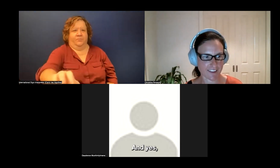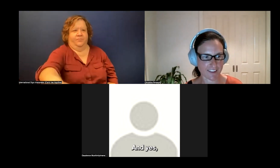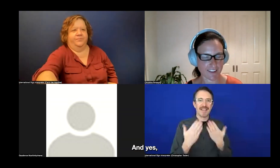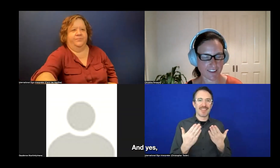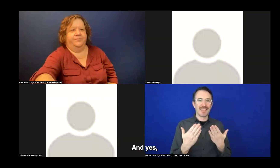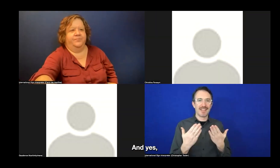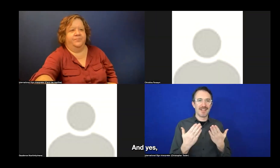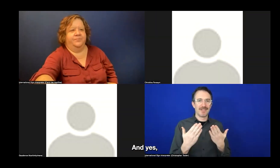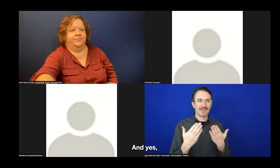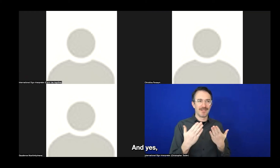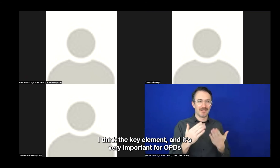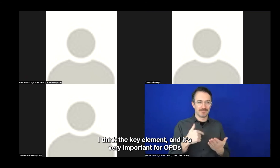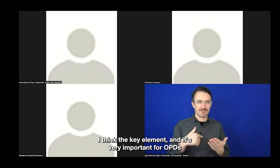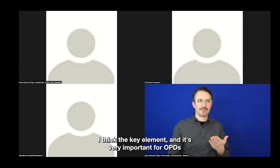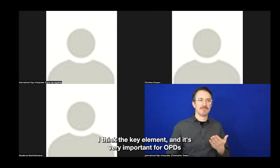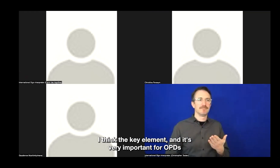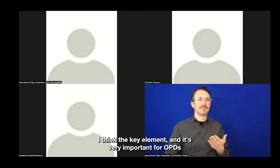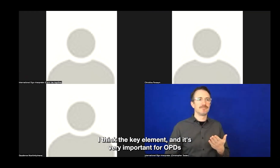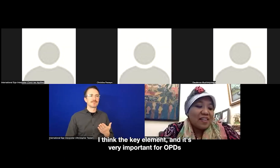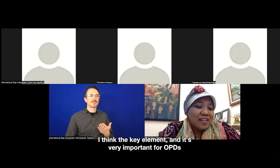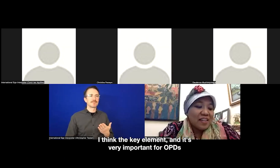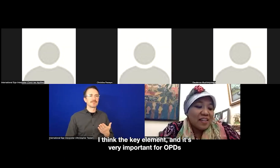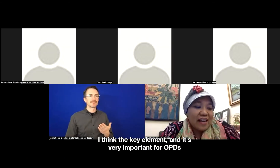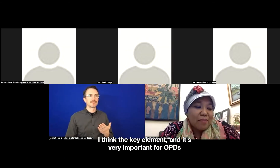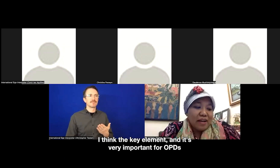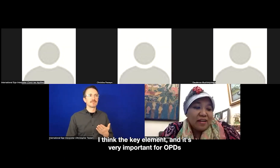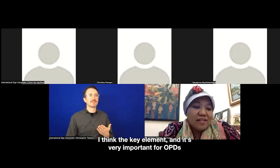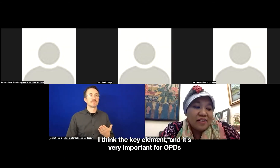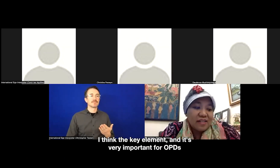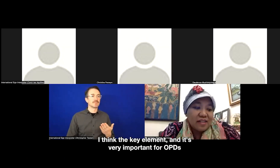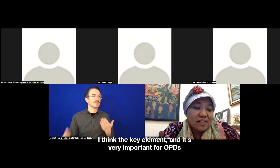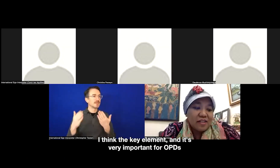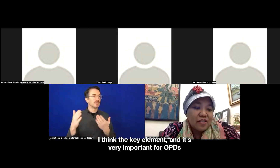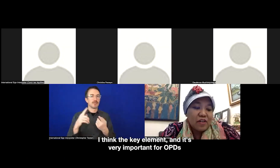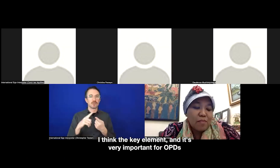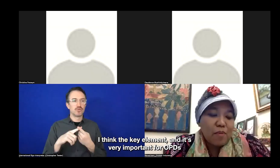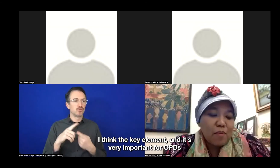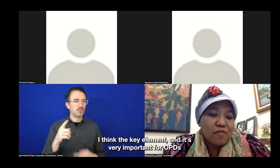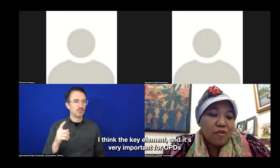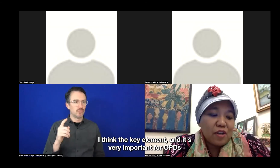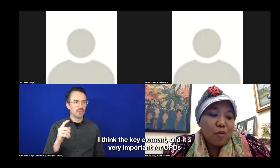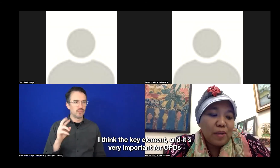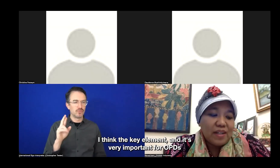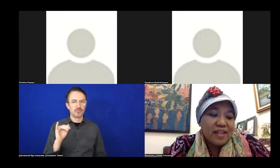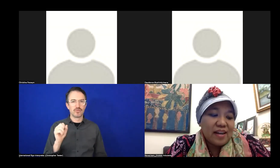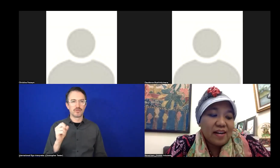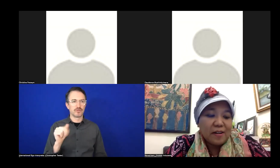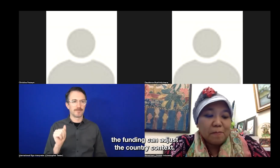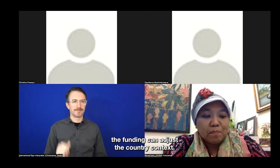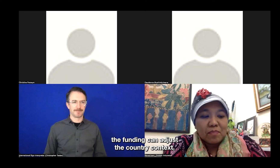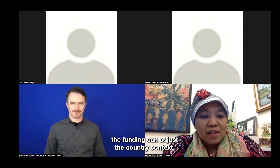Thank you, Christine. Yes, I think the key element, it's very important for the OPD